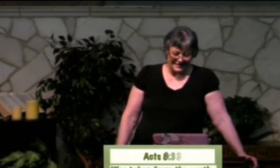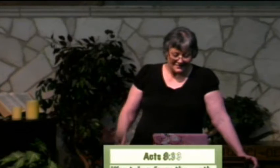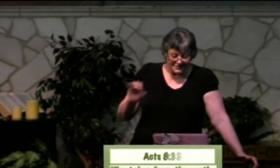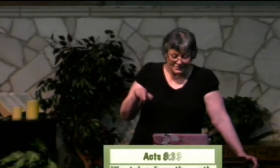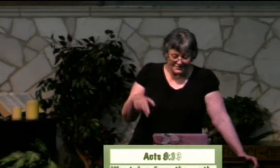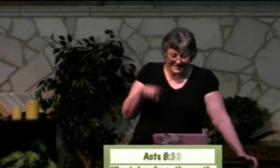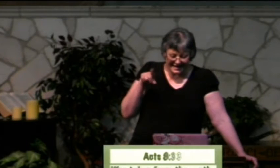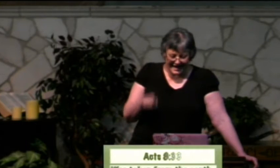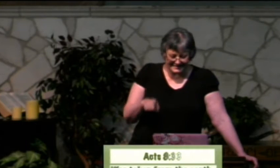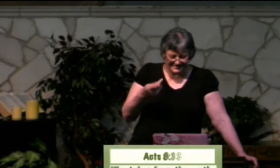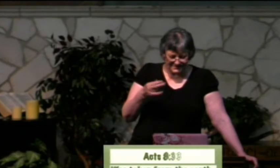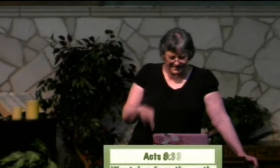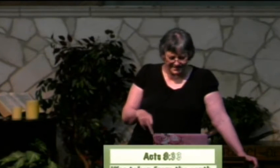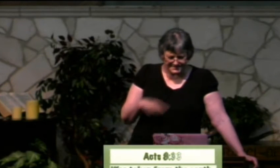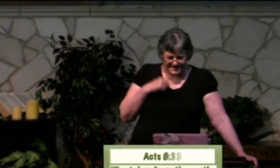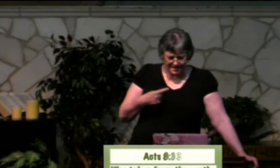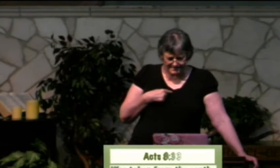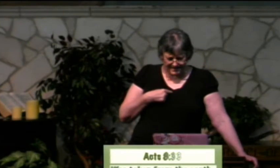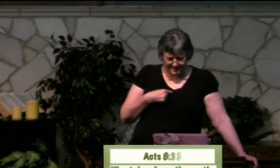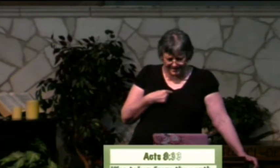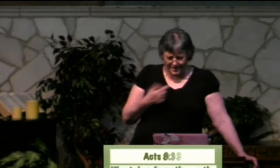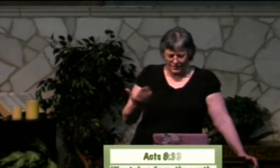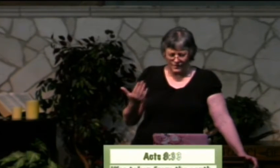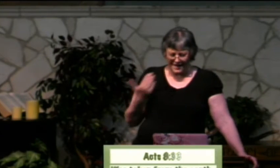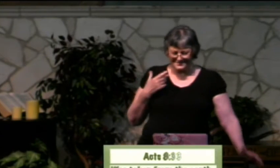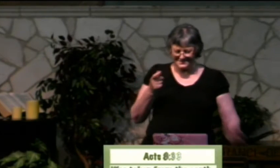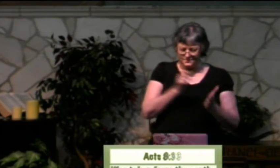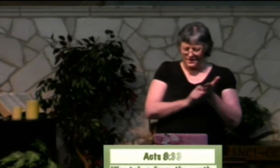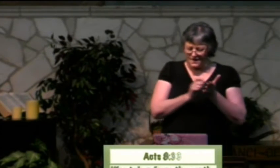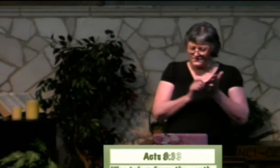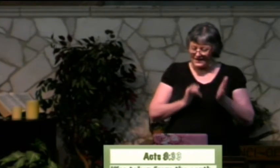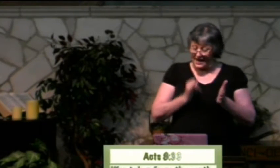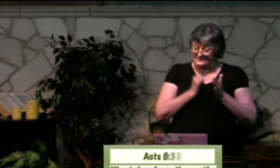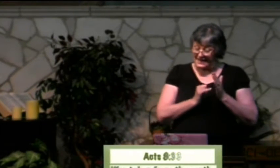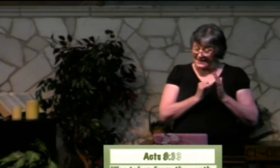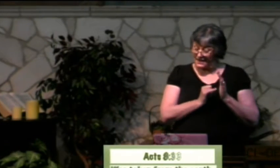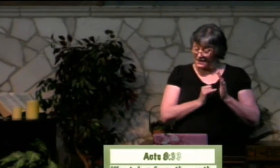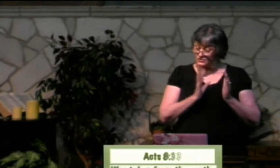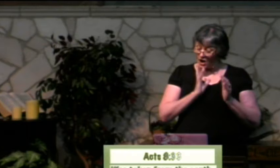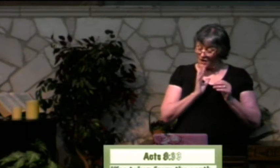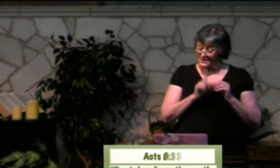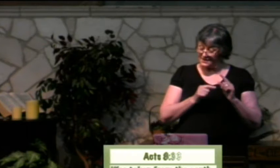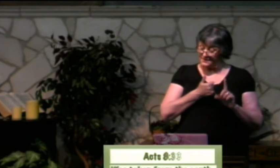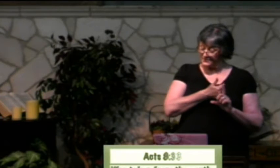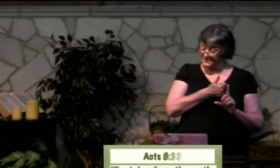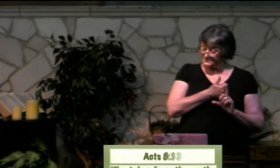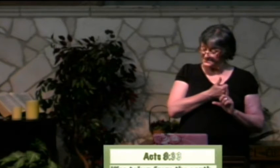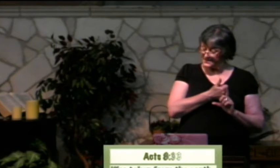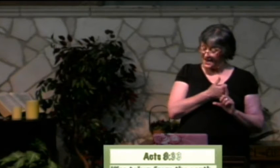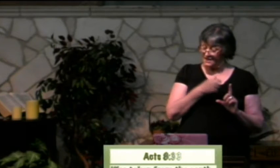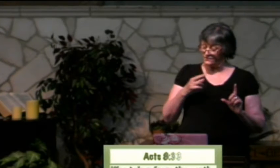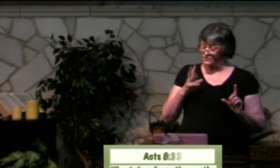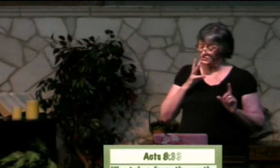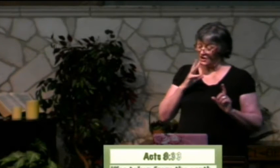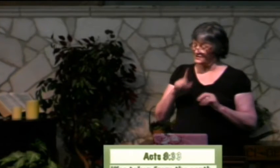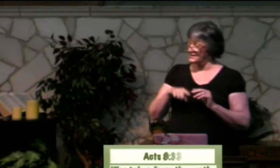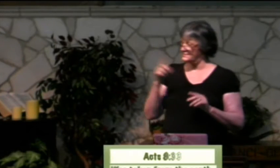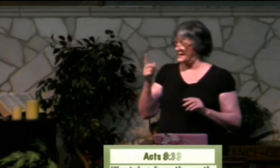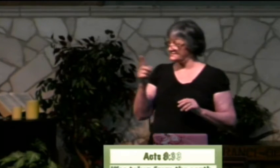The eunuch asked Philip, tell me, was the prophet Isaiah talking about himself or talking about